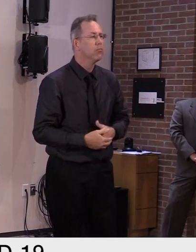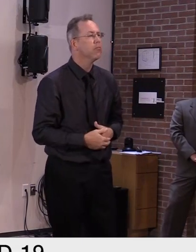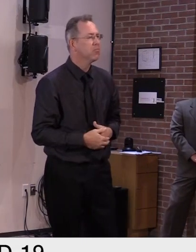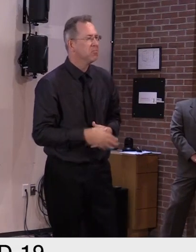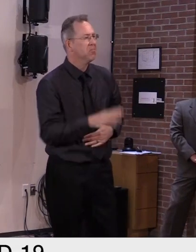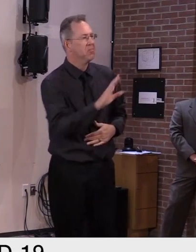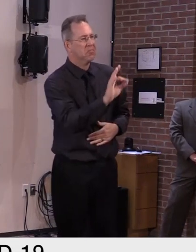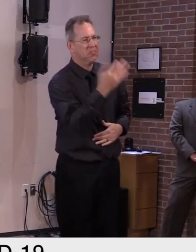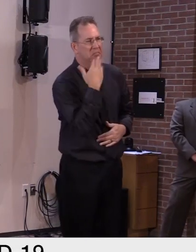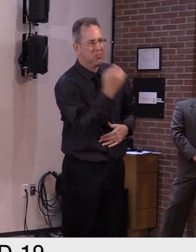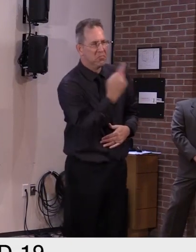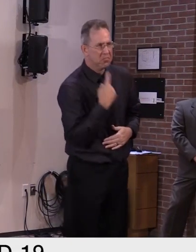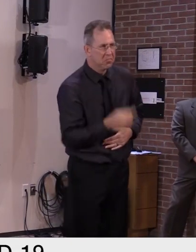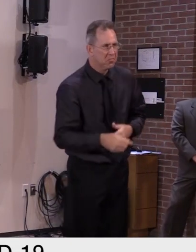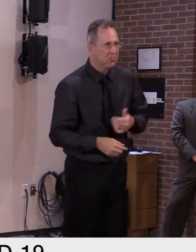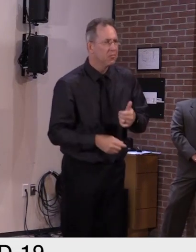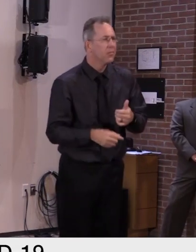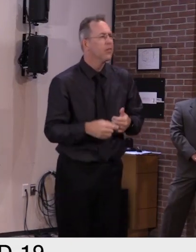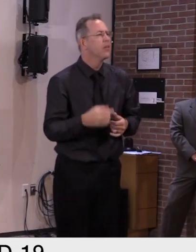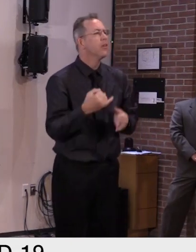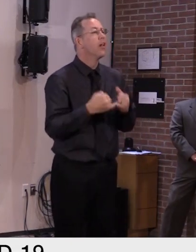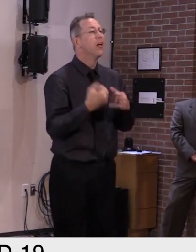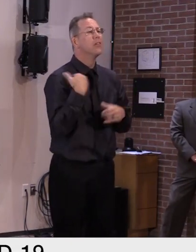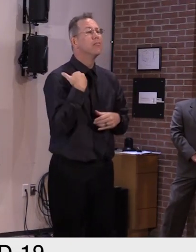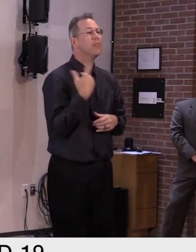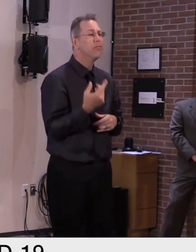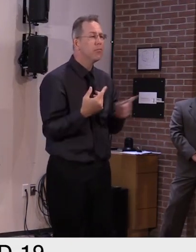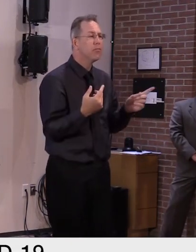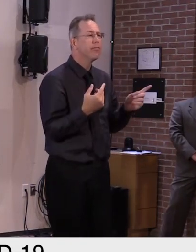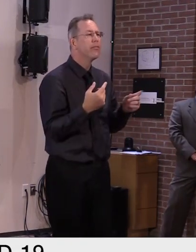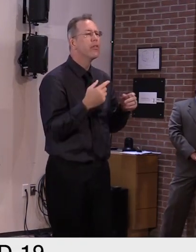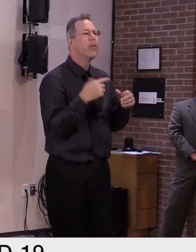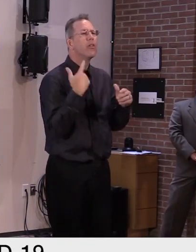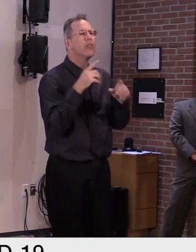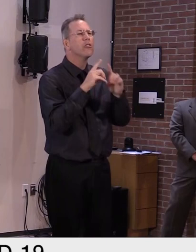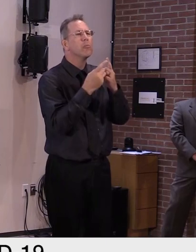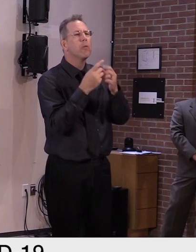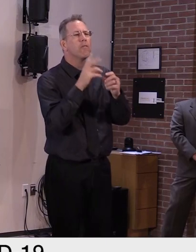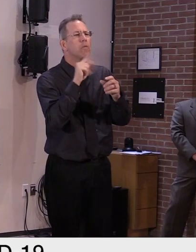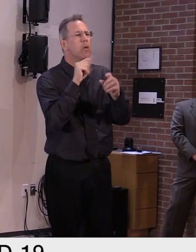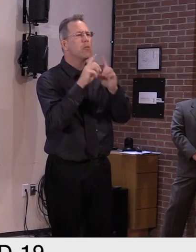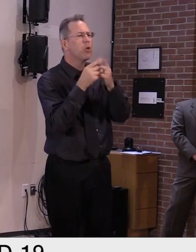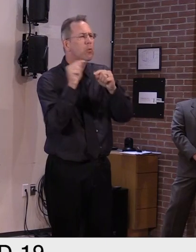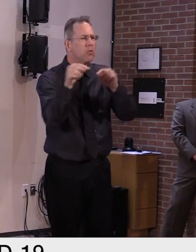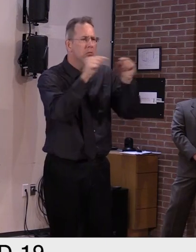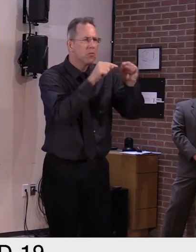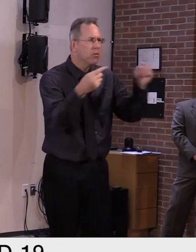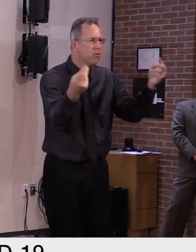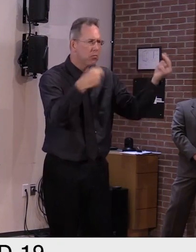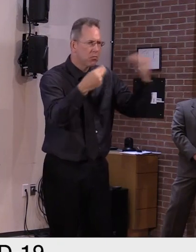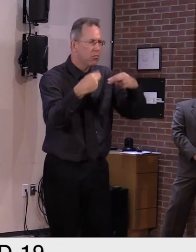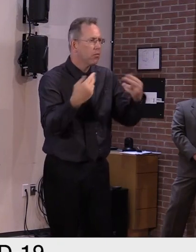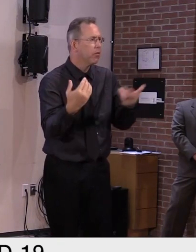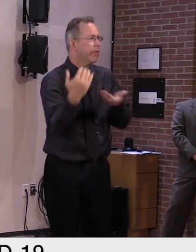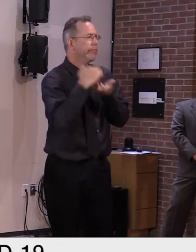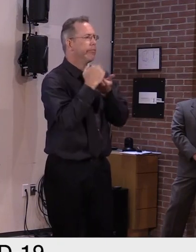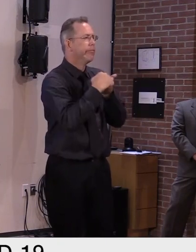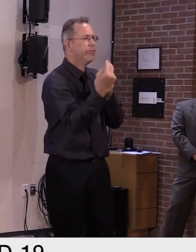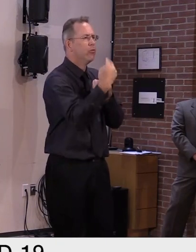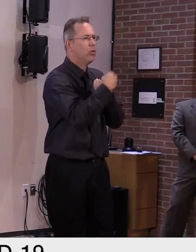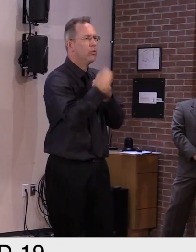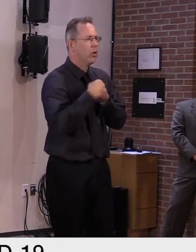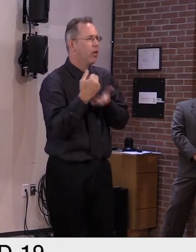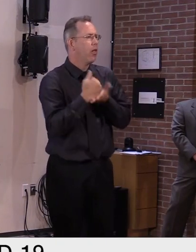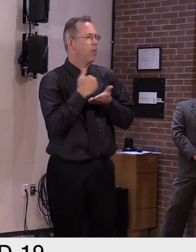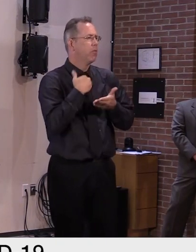members of Department of Finance Regulation, and we will have those same two parties, but we will also have the regional development corporations all